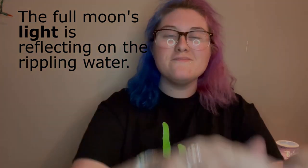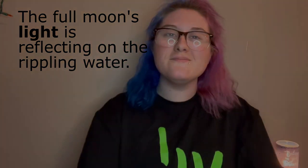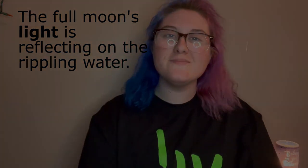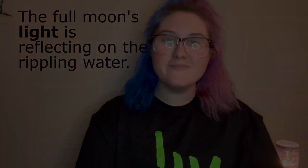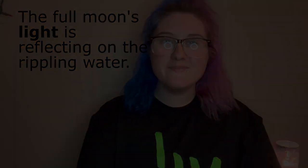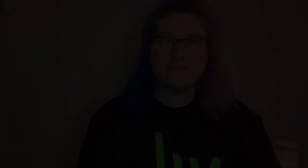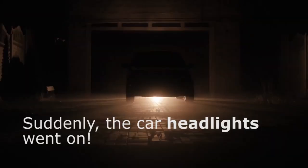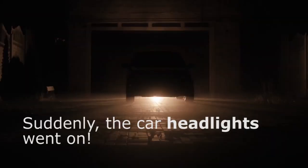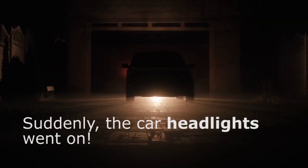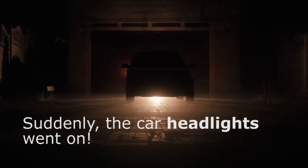water